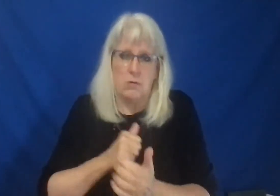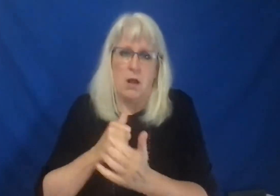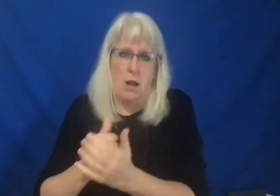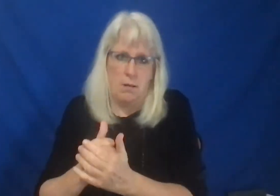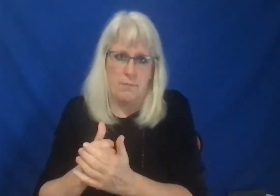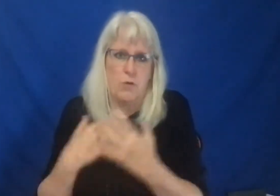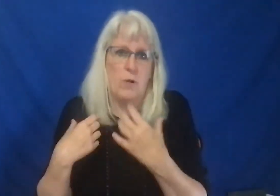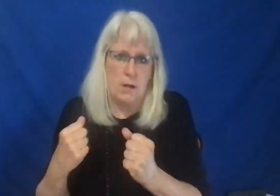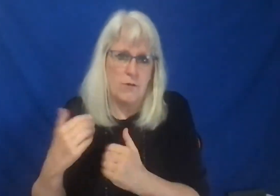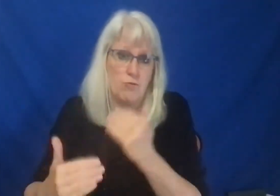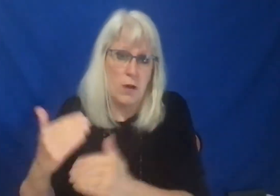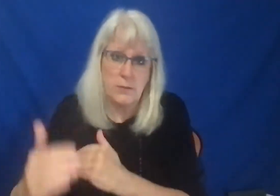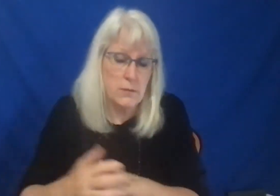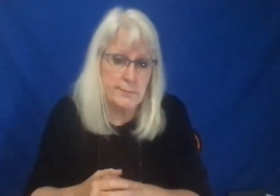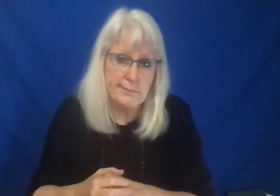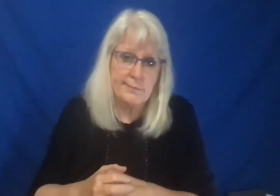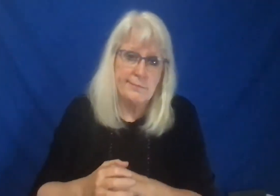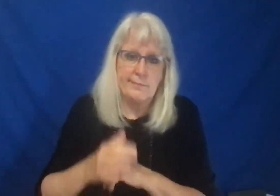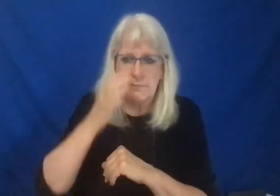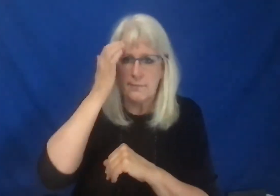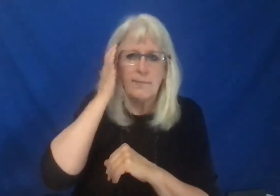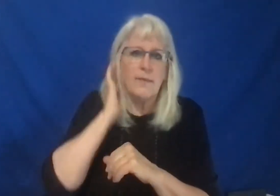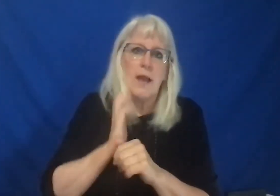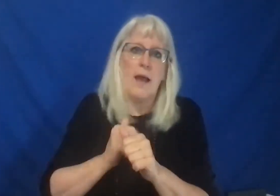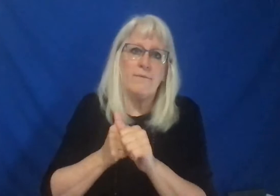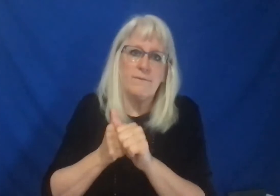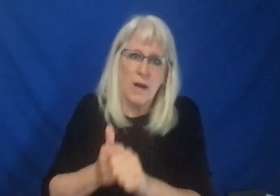and that through following the tenets of the program